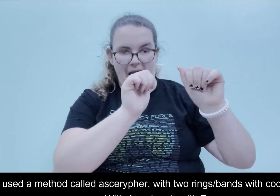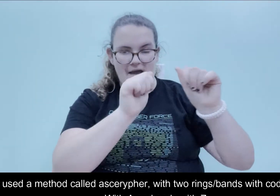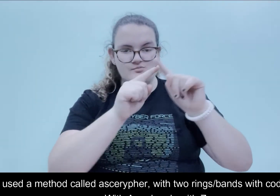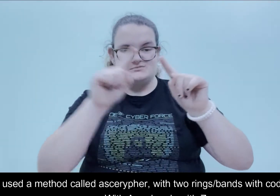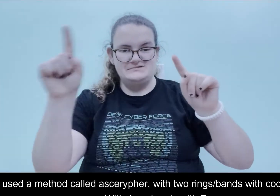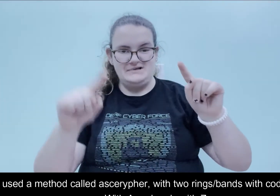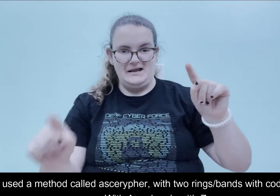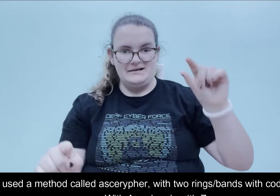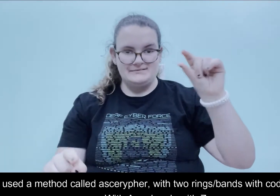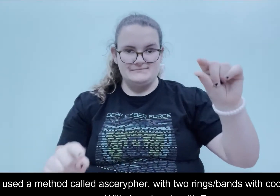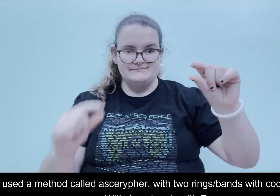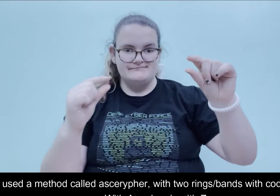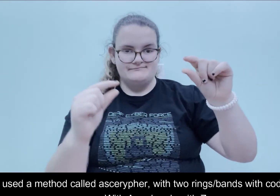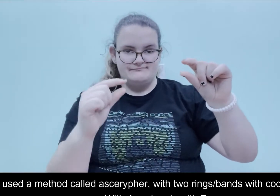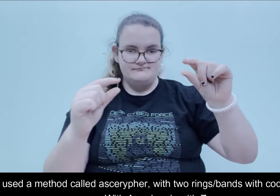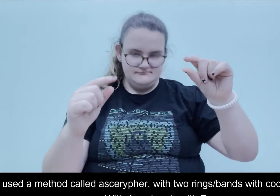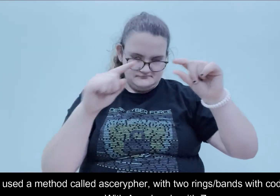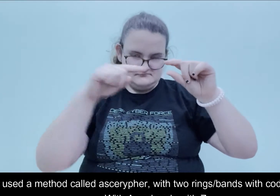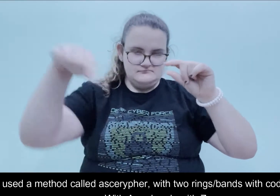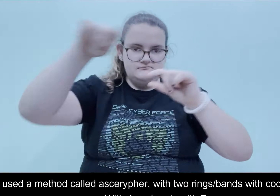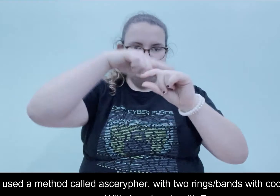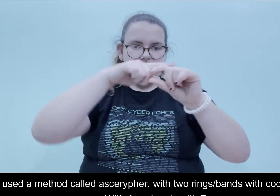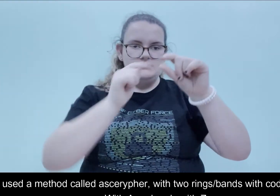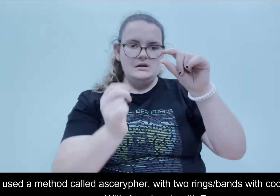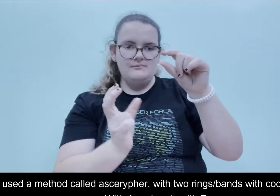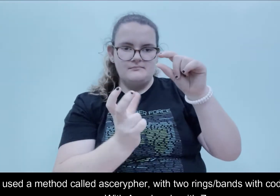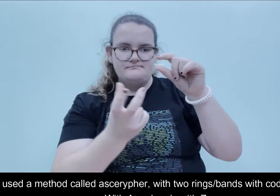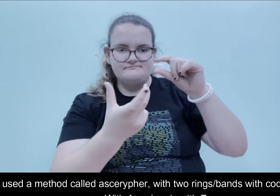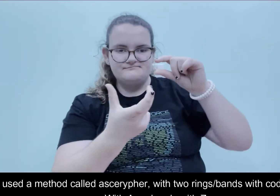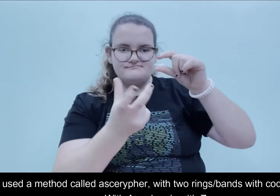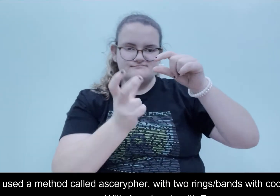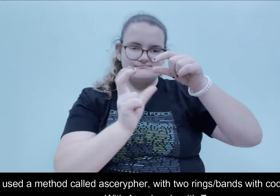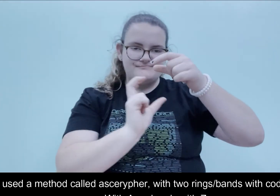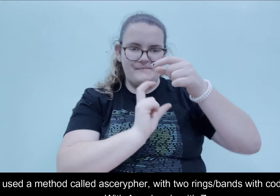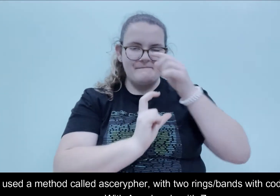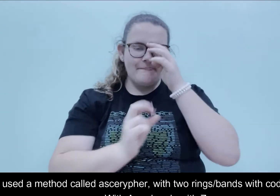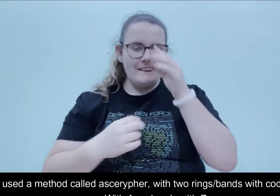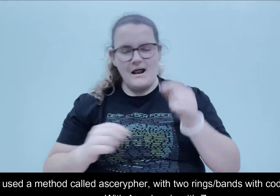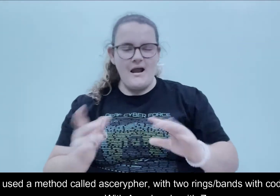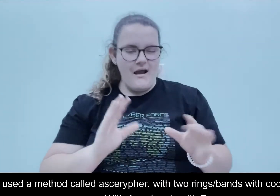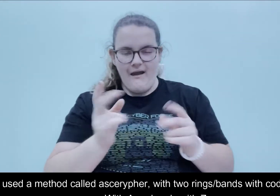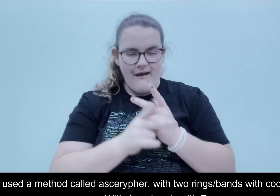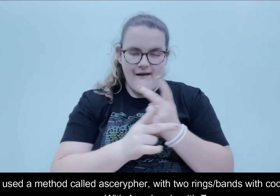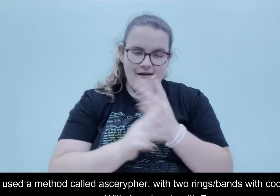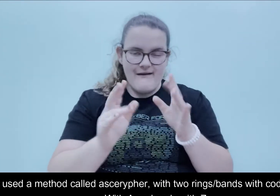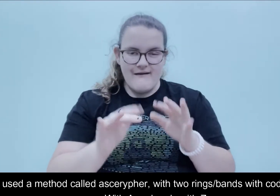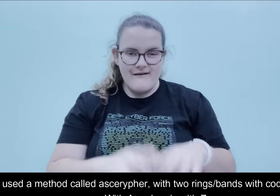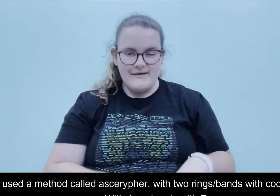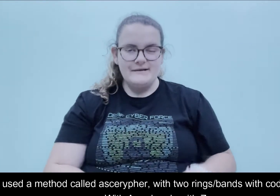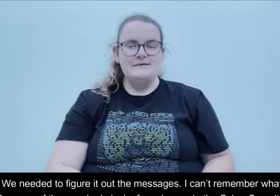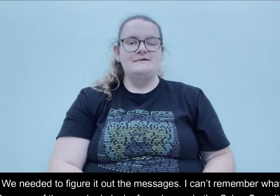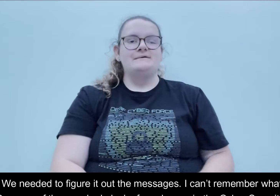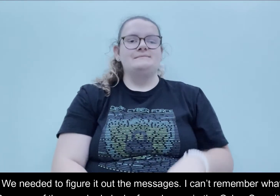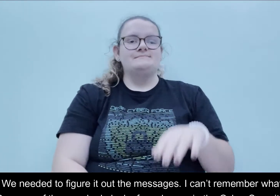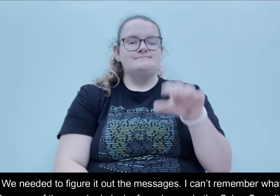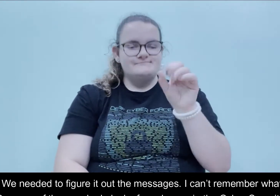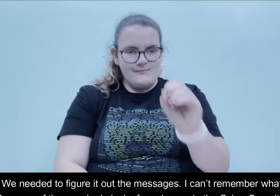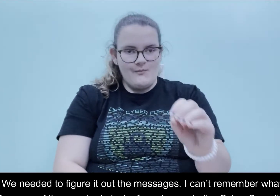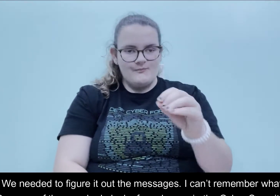like two groups. They have like the ABZ, like A to Z. And then you turn the thing to